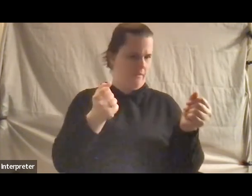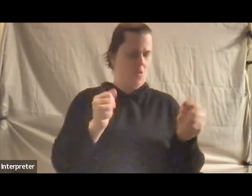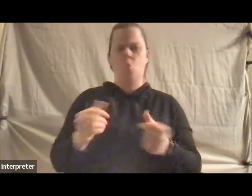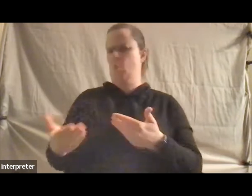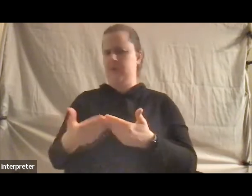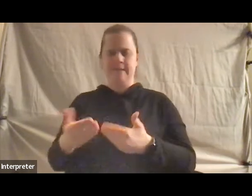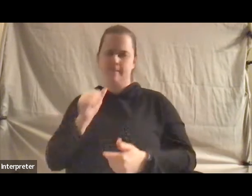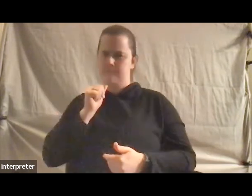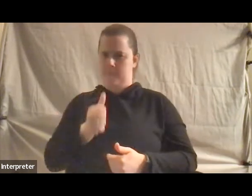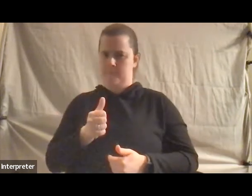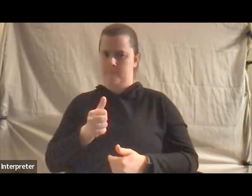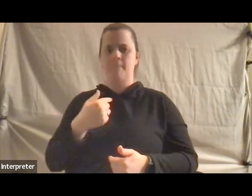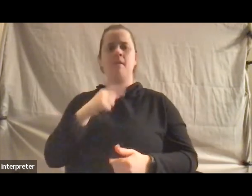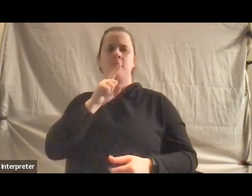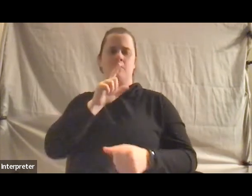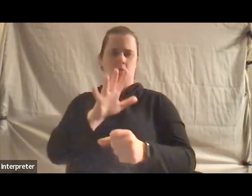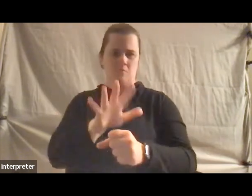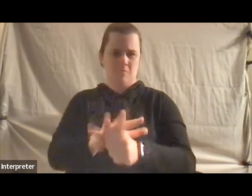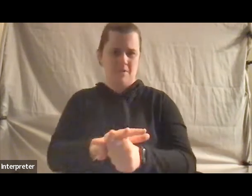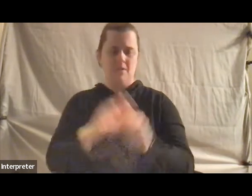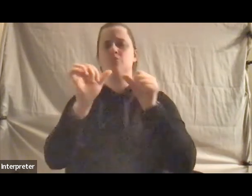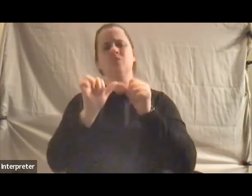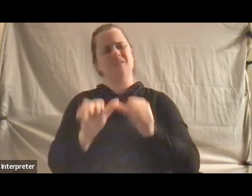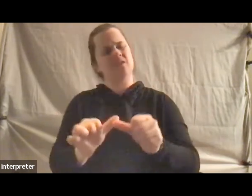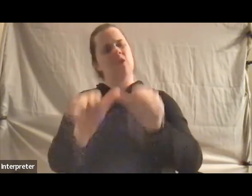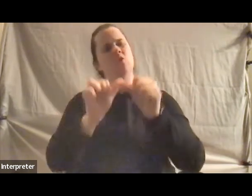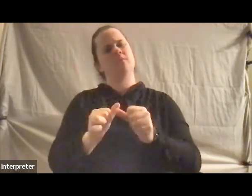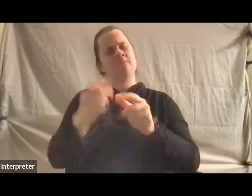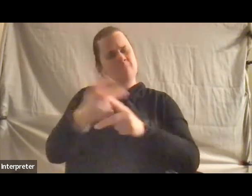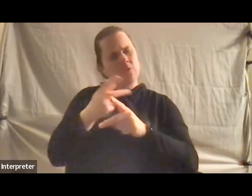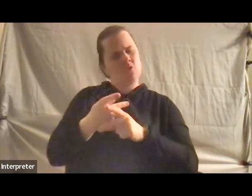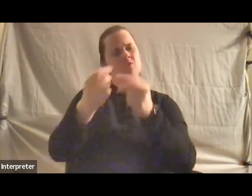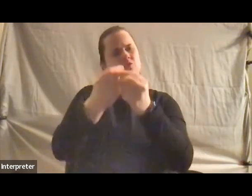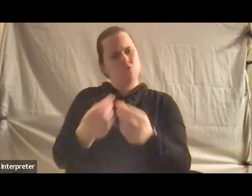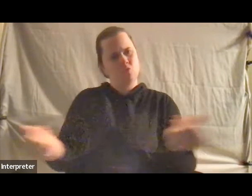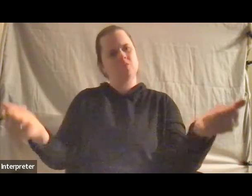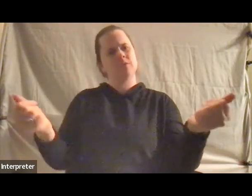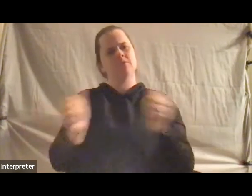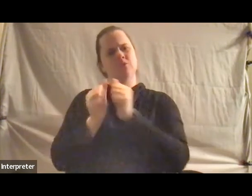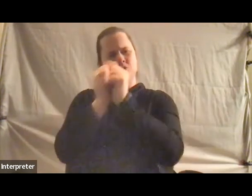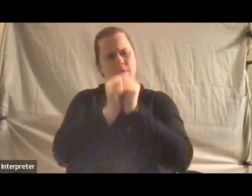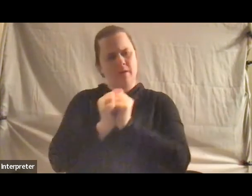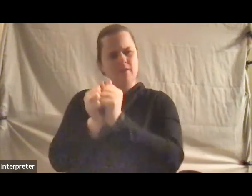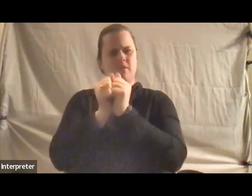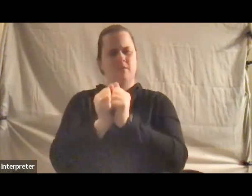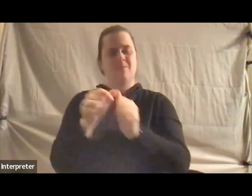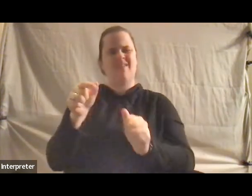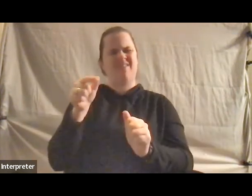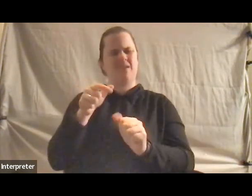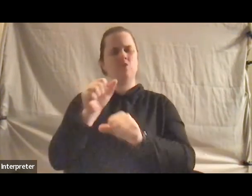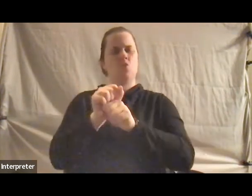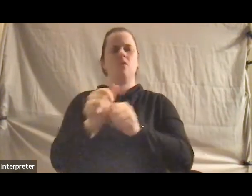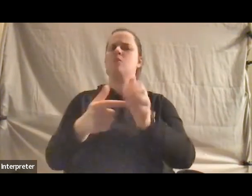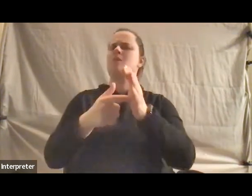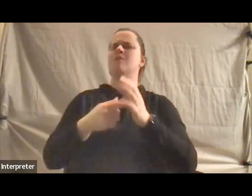but I'm committed to continuing to find solutions together. This work requires many voices to